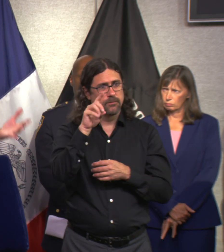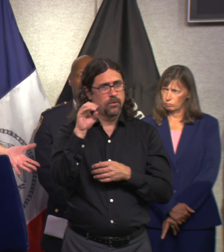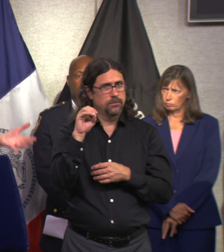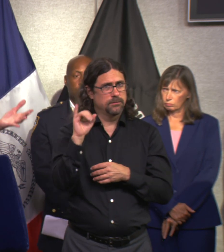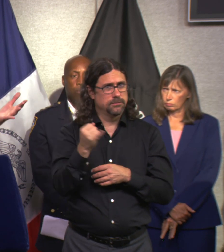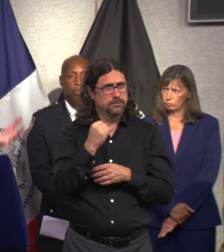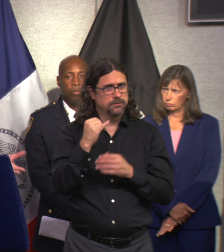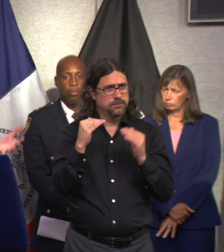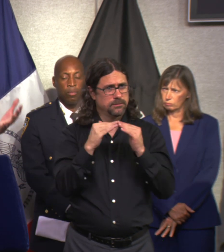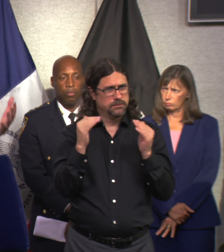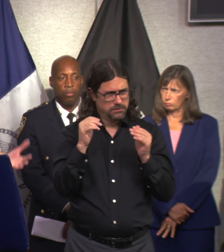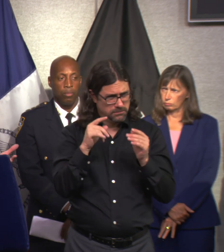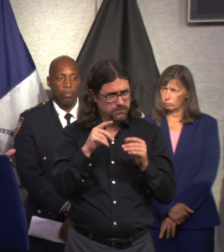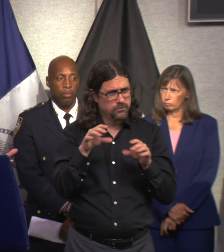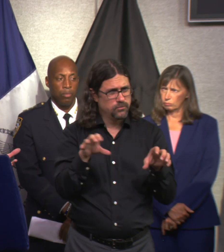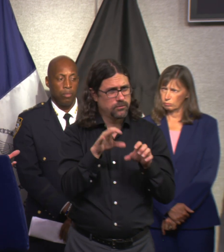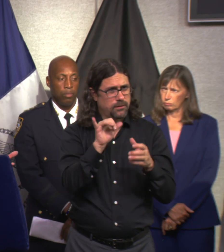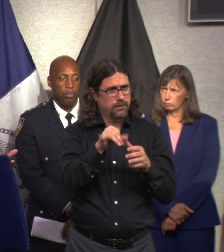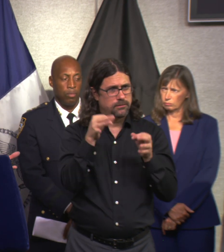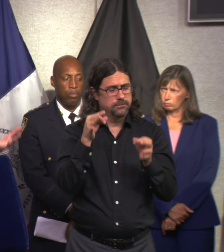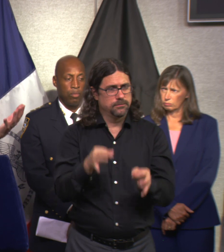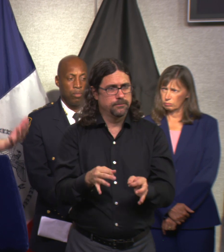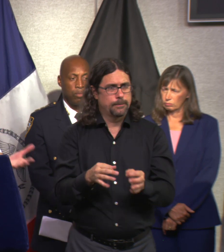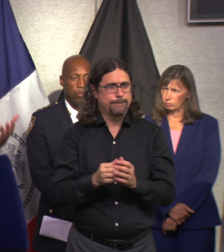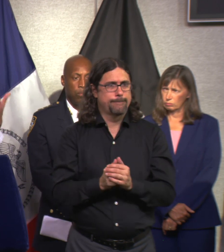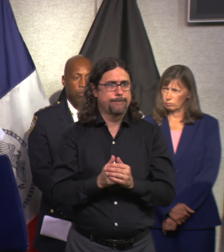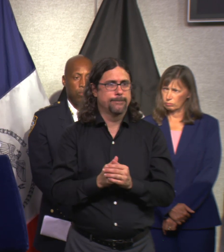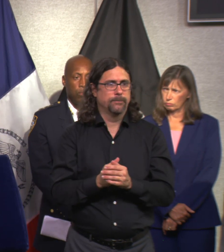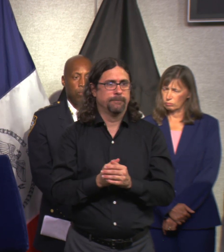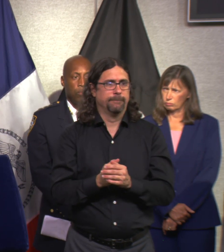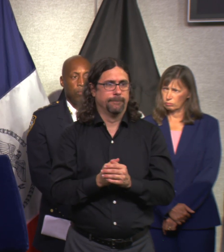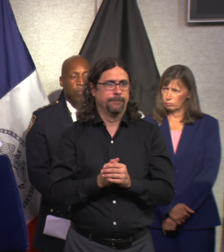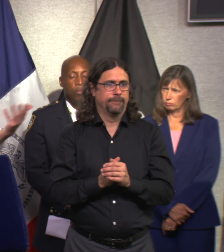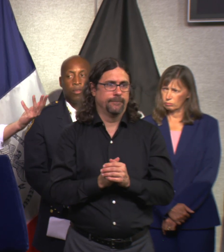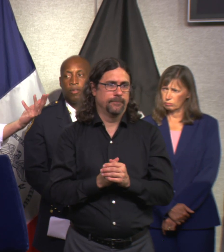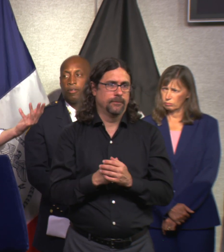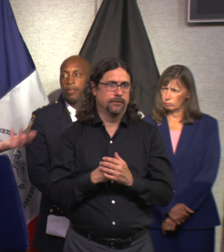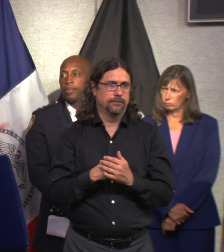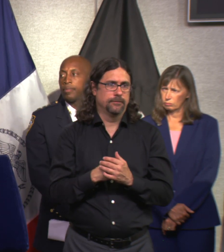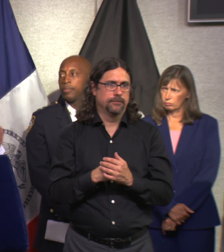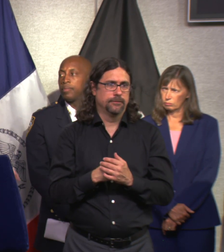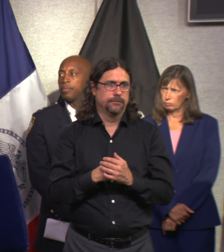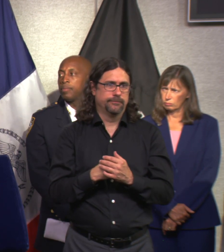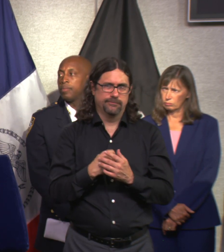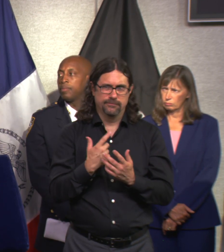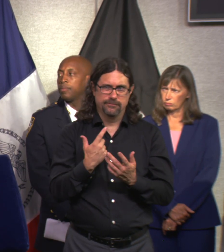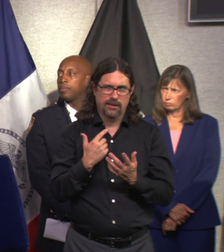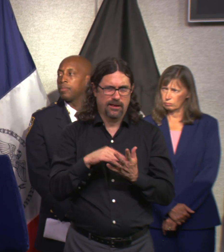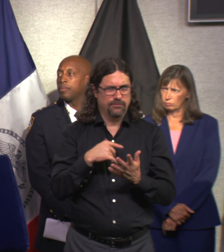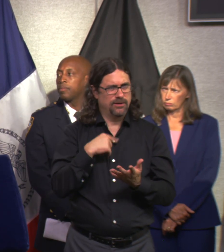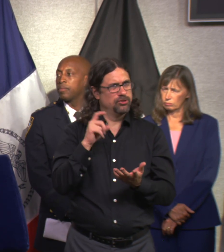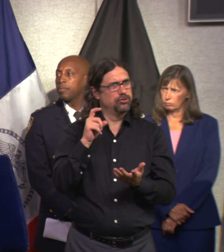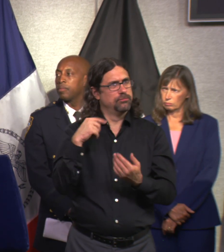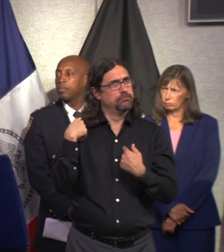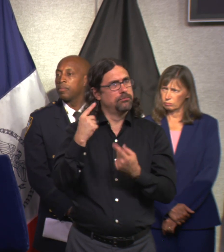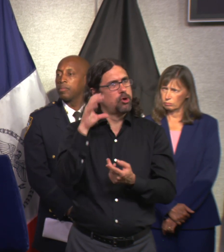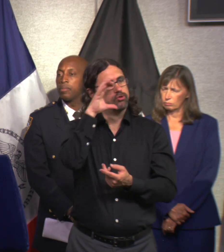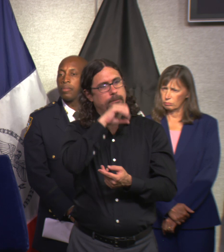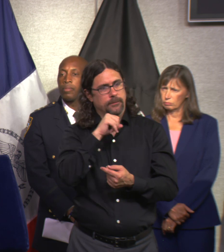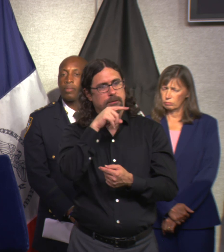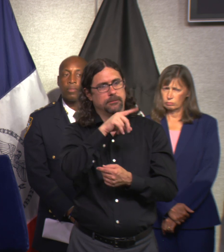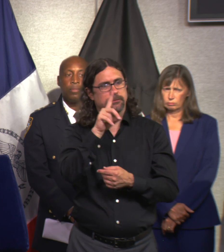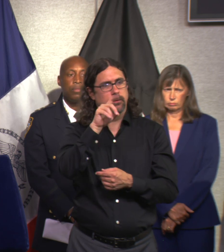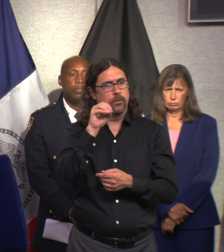for not assuming the Justice Department would not do their job. If I had thought that was possible, then I would have said, let's go ahead, regardless of what they